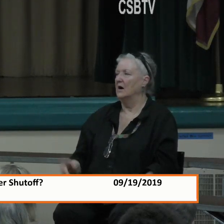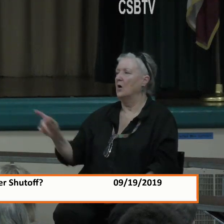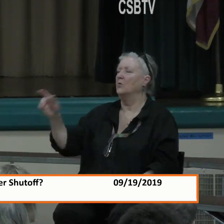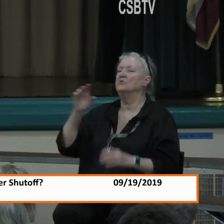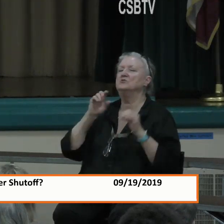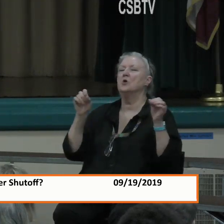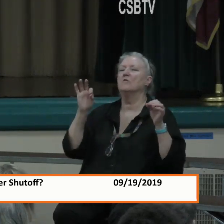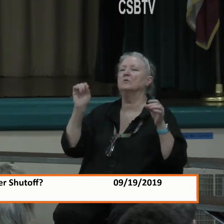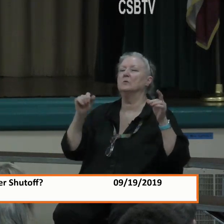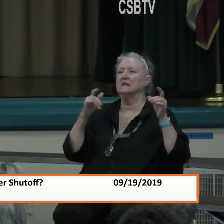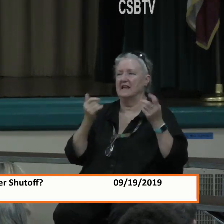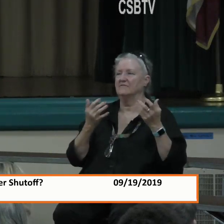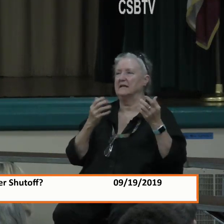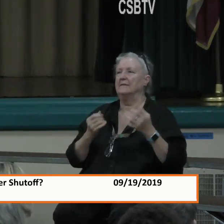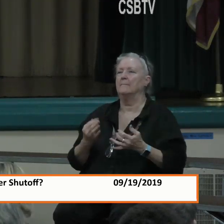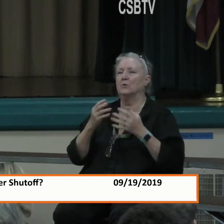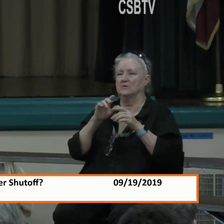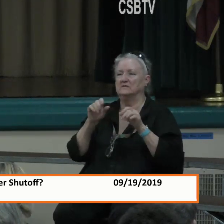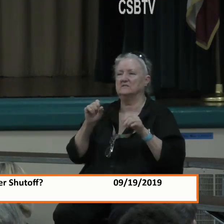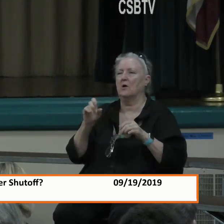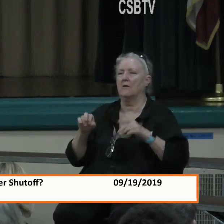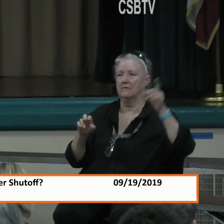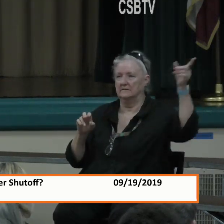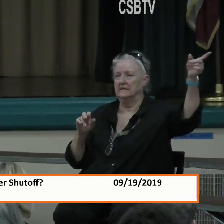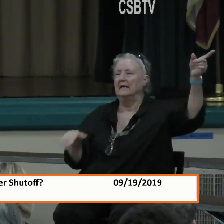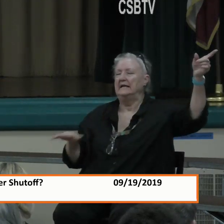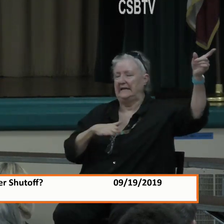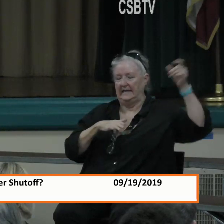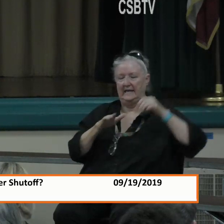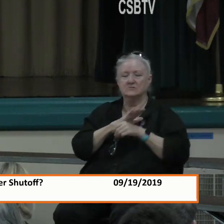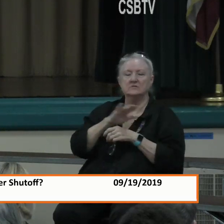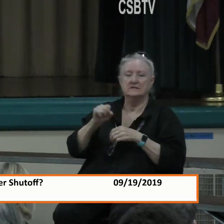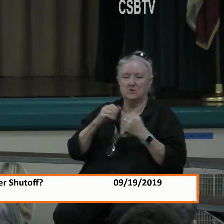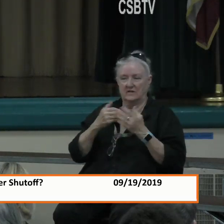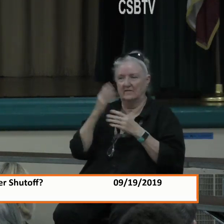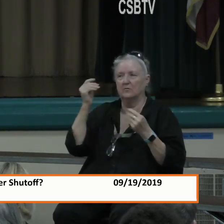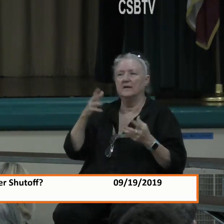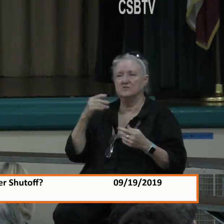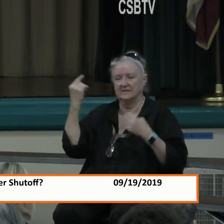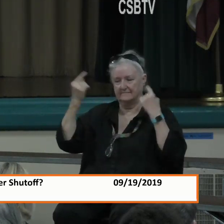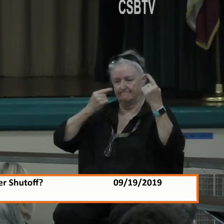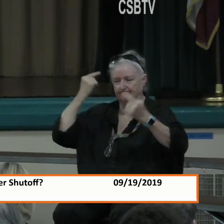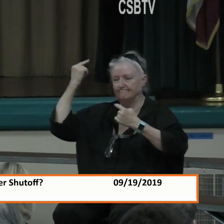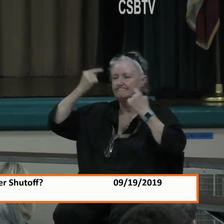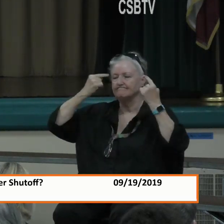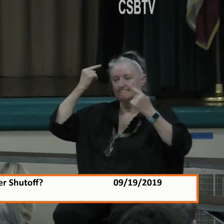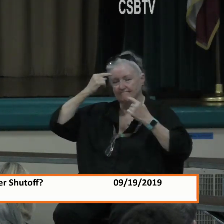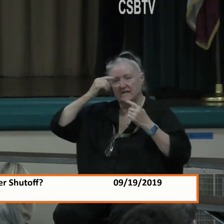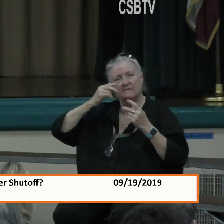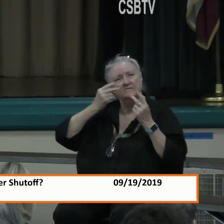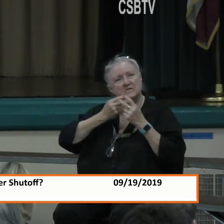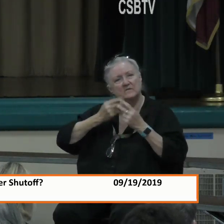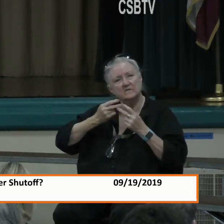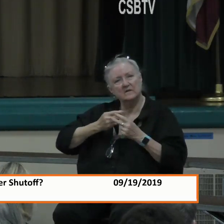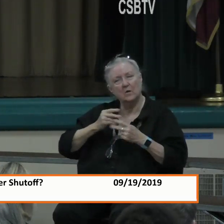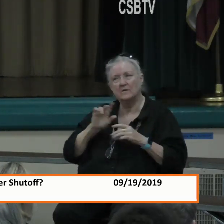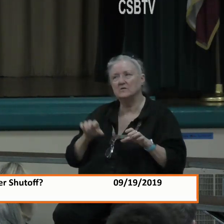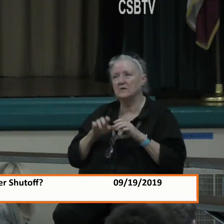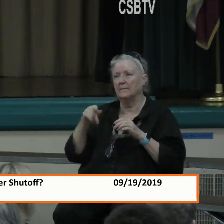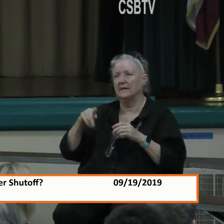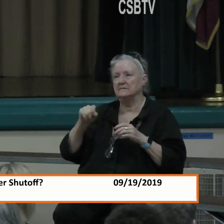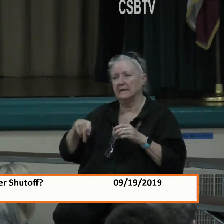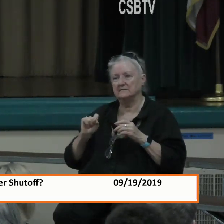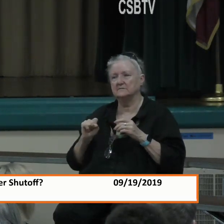Yes, so absolutely. All of that information is taken into consideration when we are deciding to do a